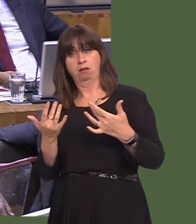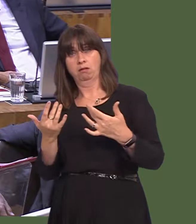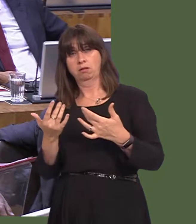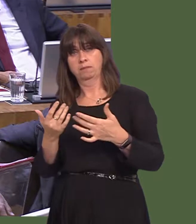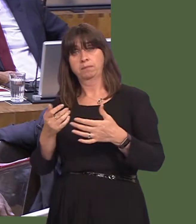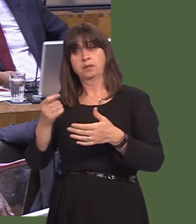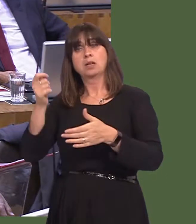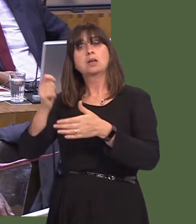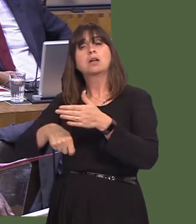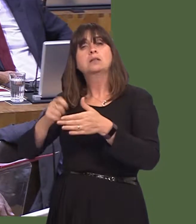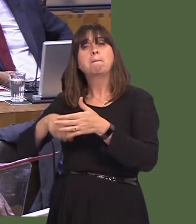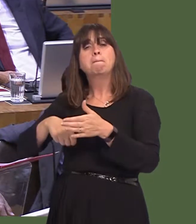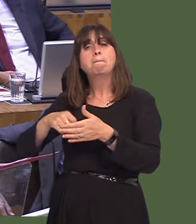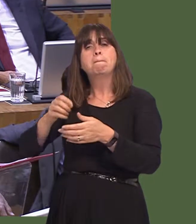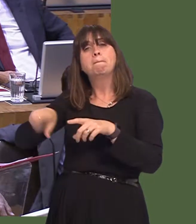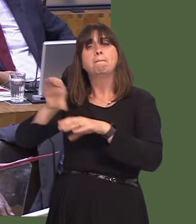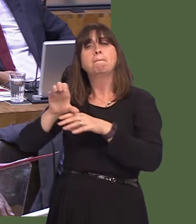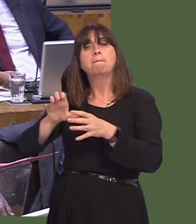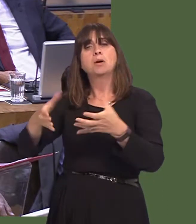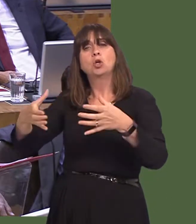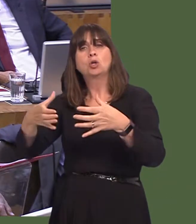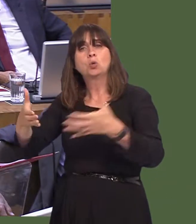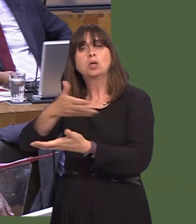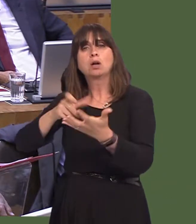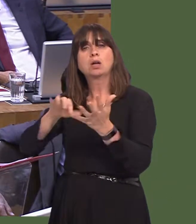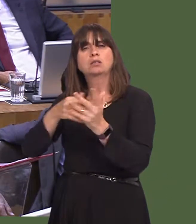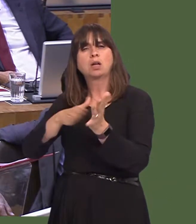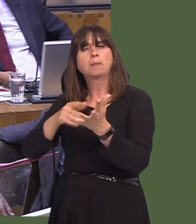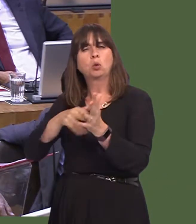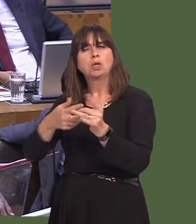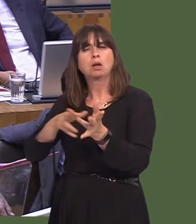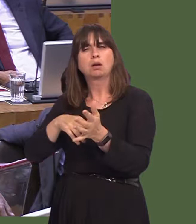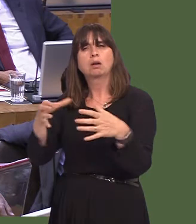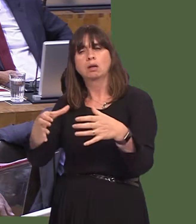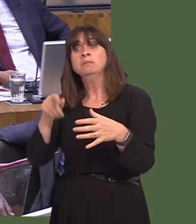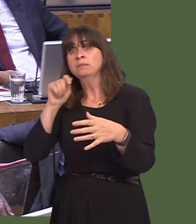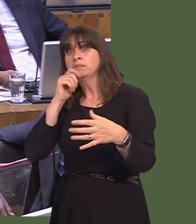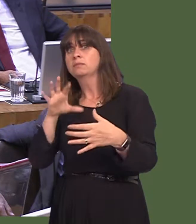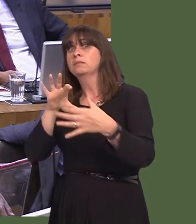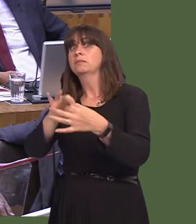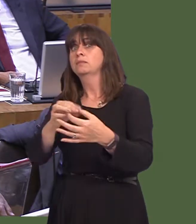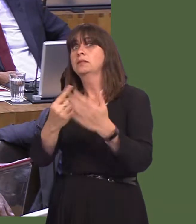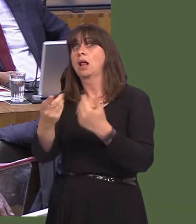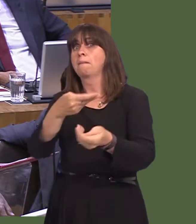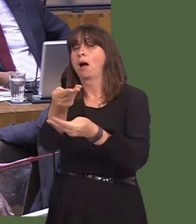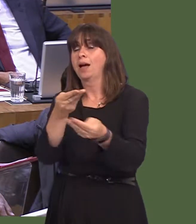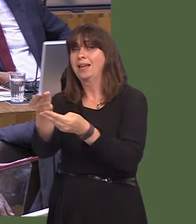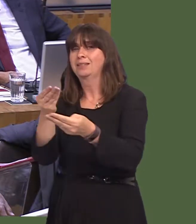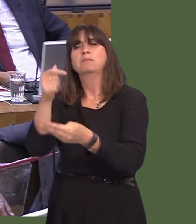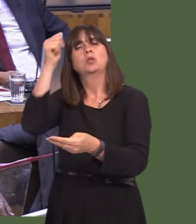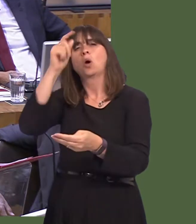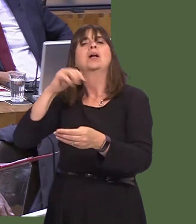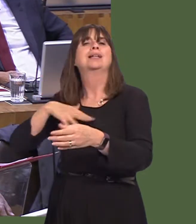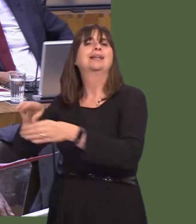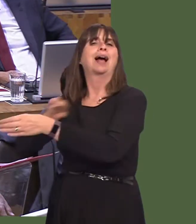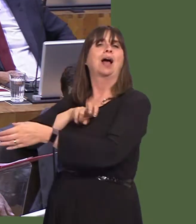the customs union, to my mind, within the single market as well, because that means full and unfettered access to the single market. Not within the EU, because people voted for that